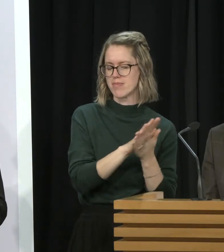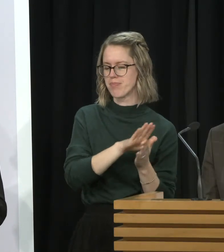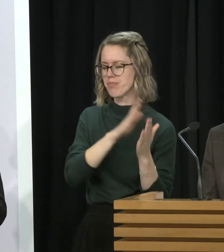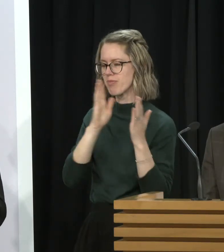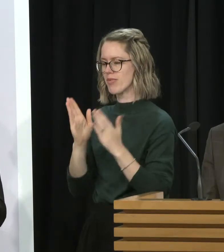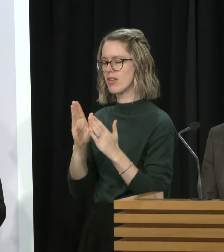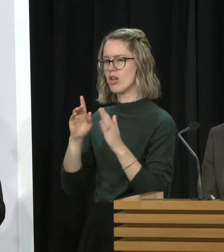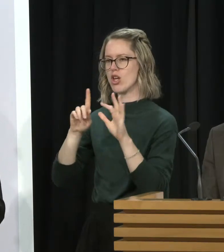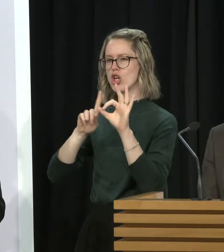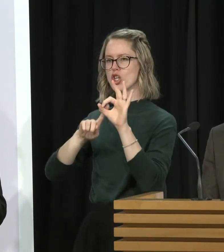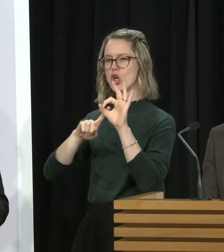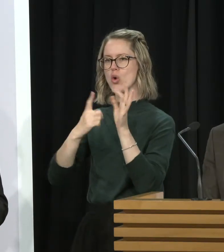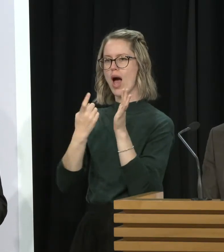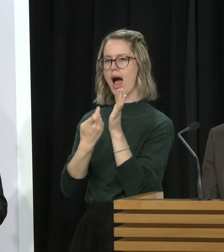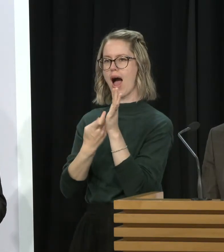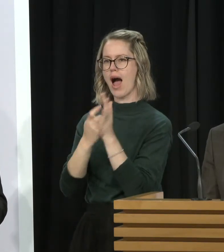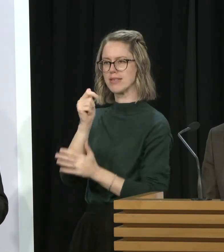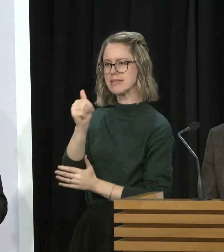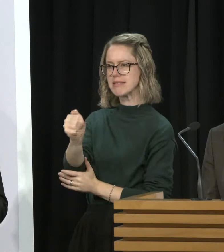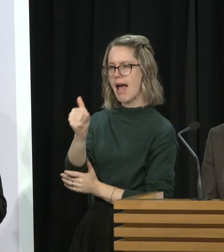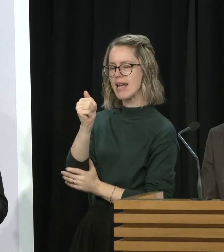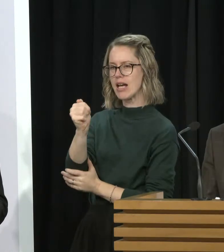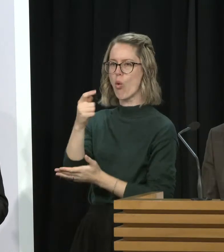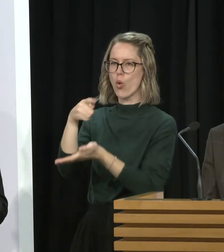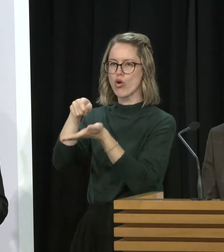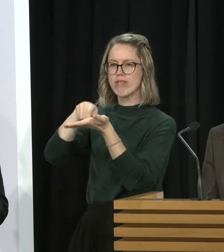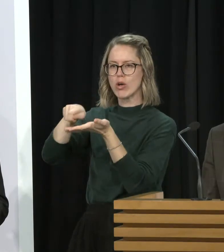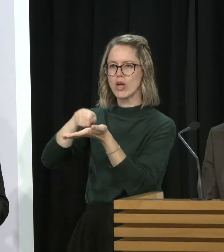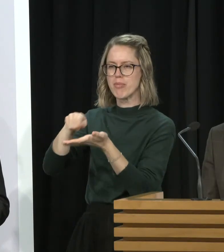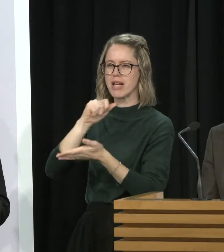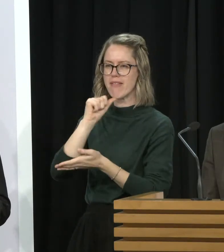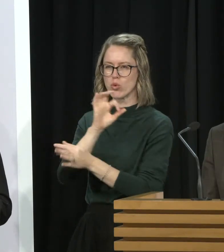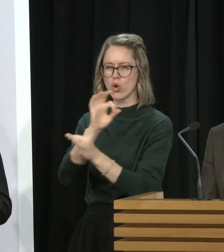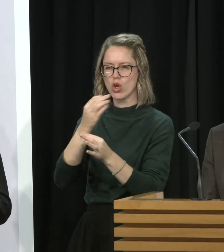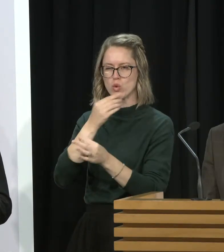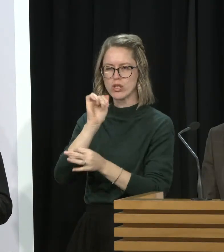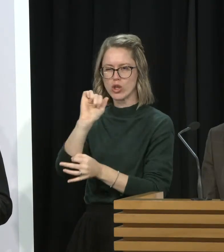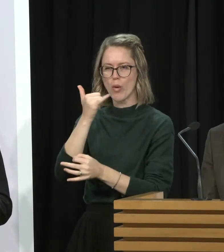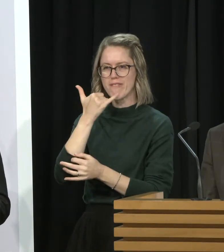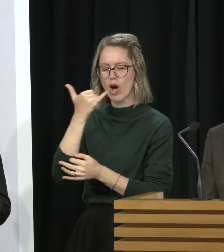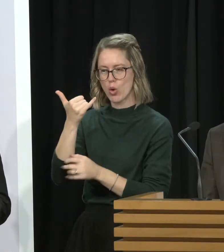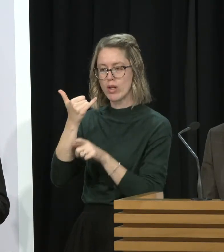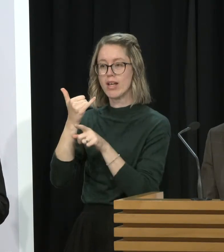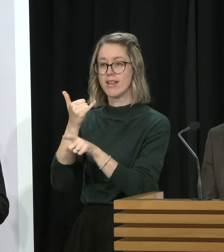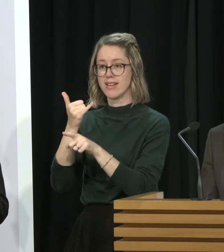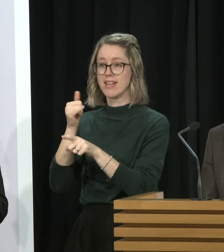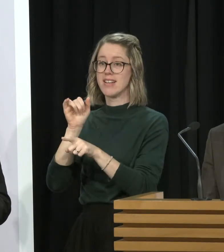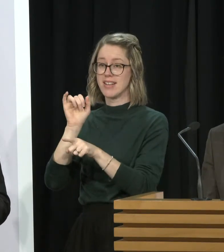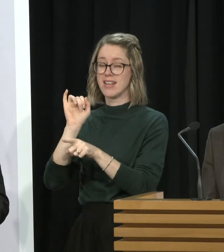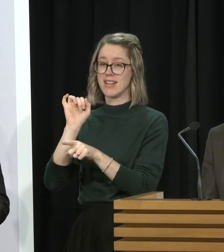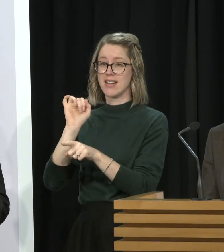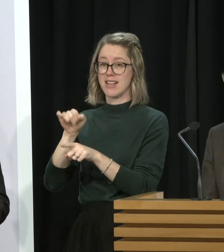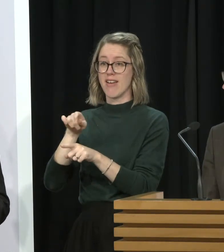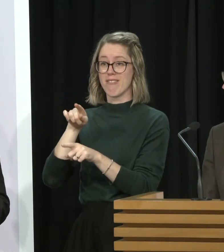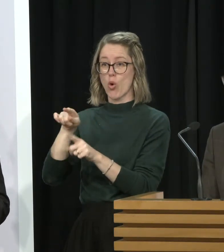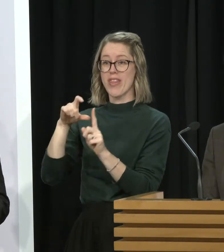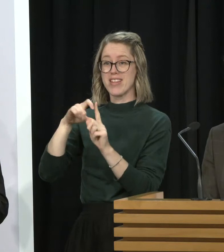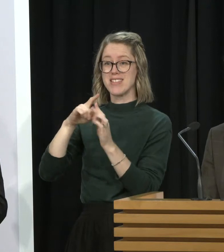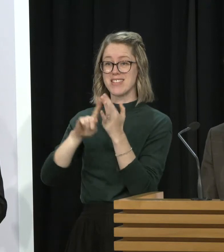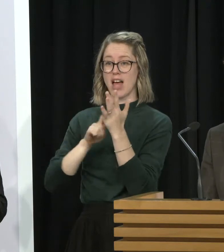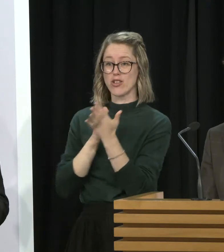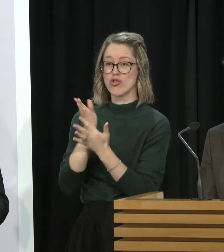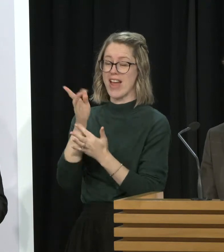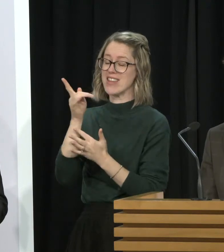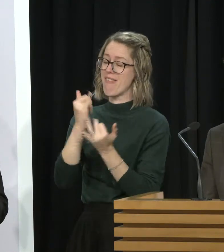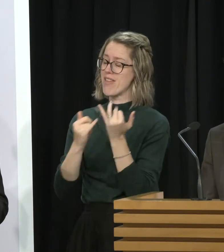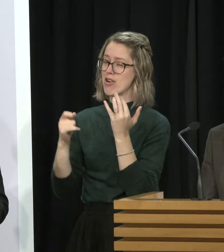QR code scanning or record keeping, for those who aren't using the QR code system, yes, in the context of the Delta variant, that